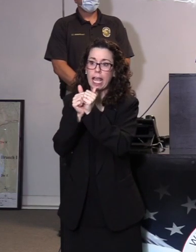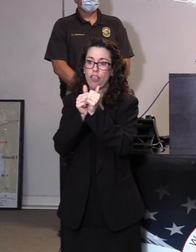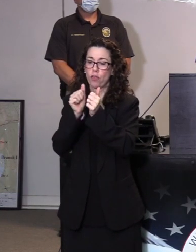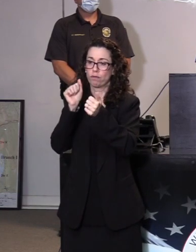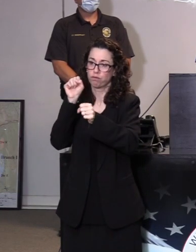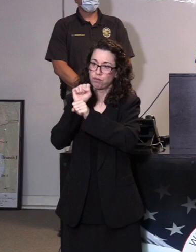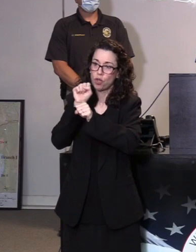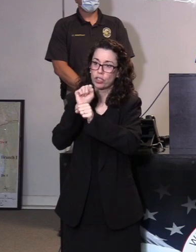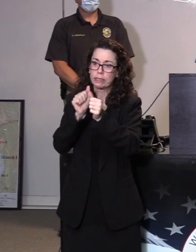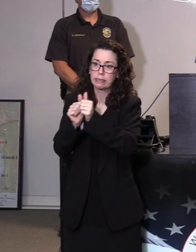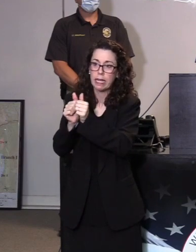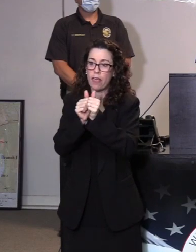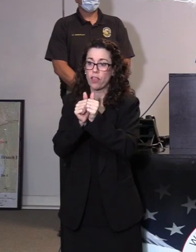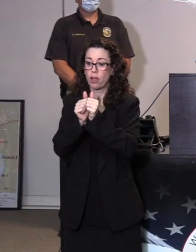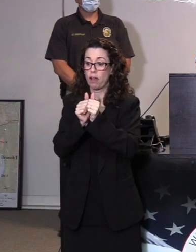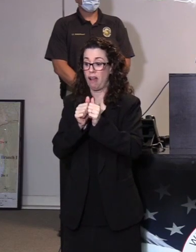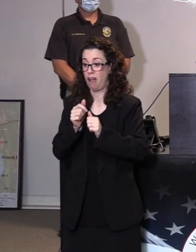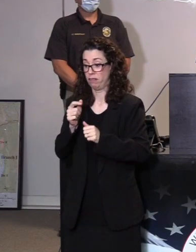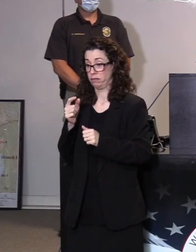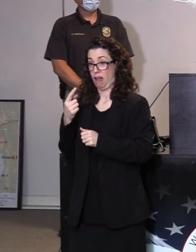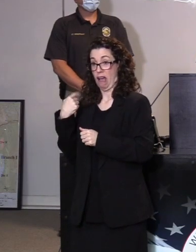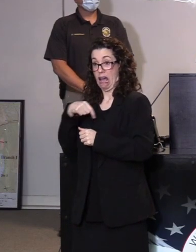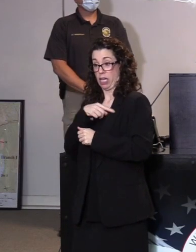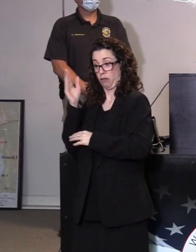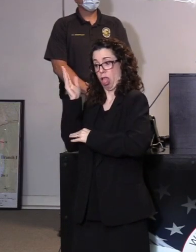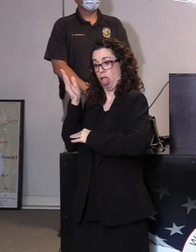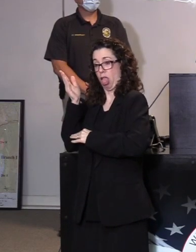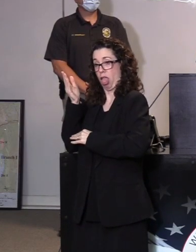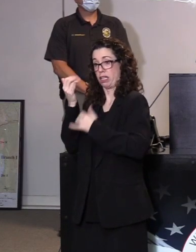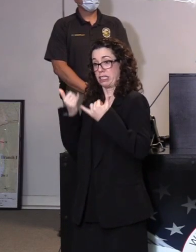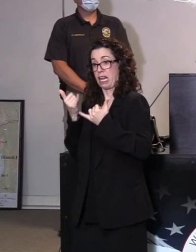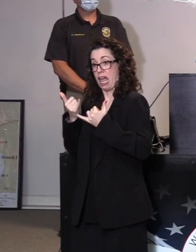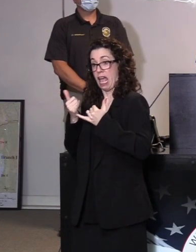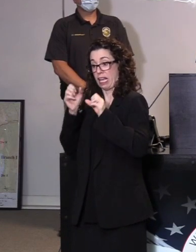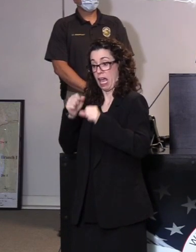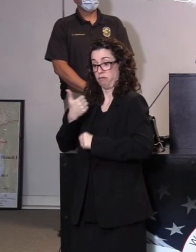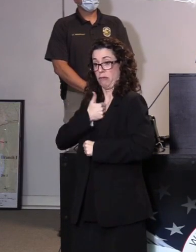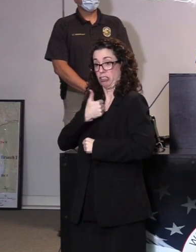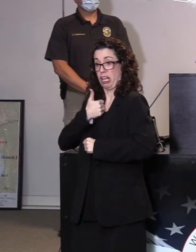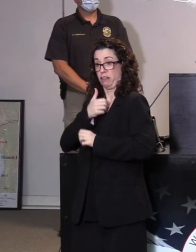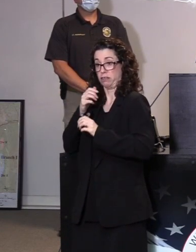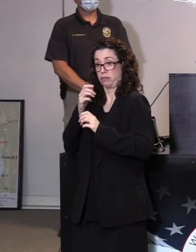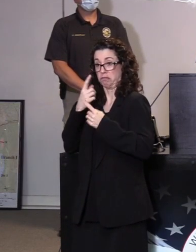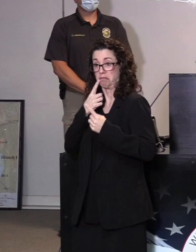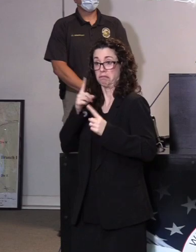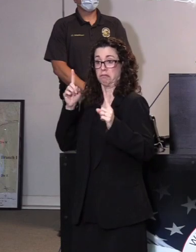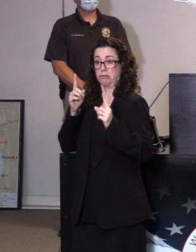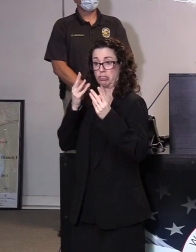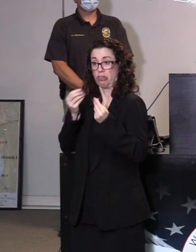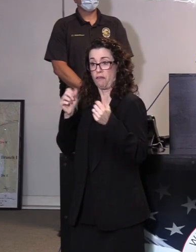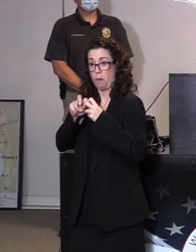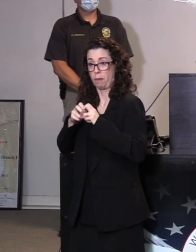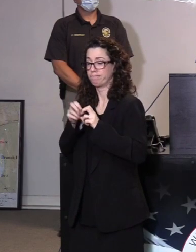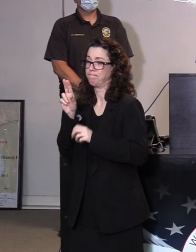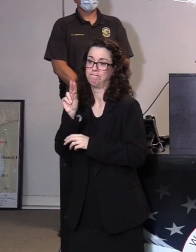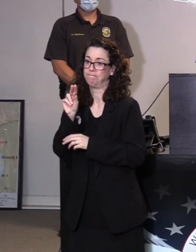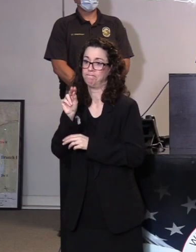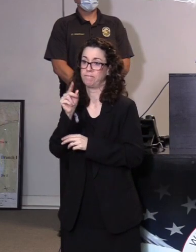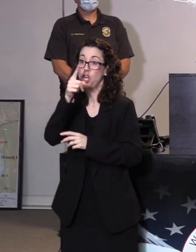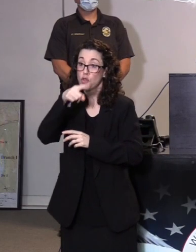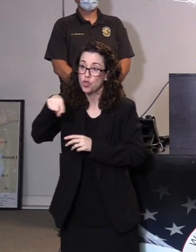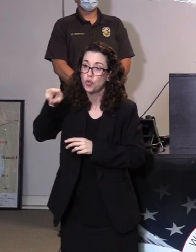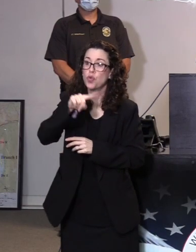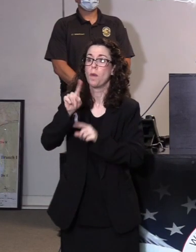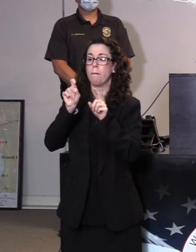this. The citizens have to do this. While the mayor could have mandated wearing masks, he made the right